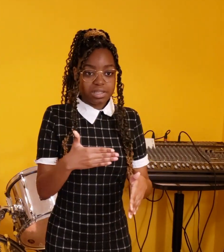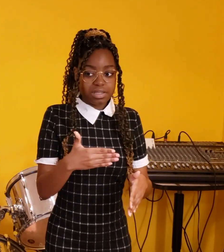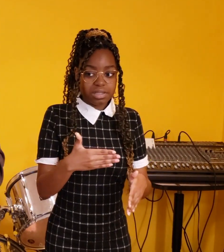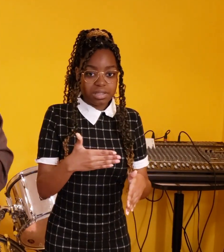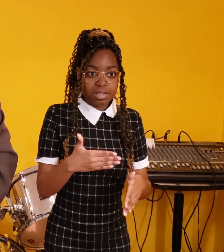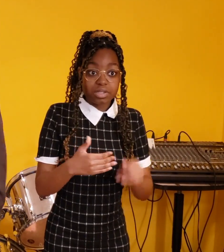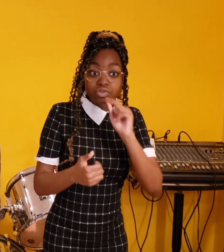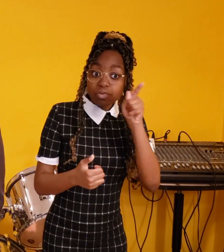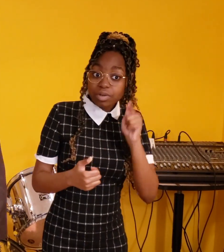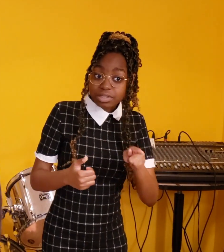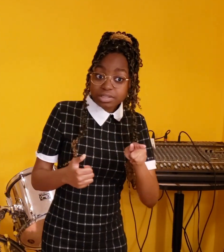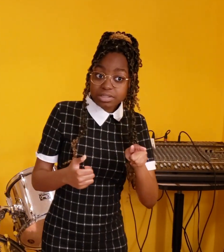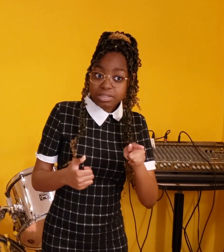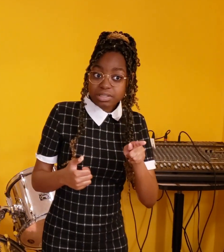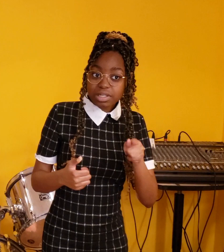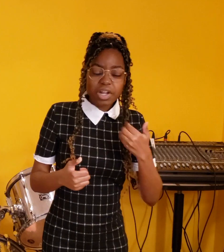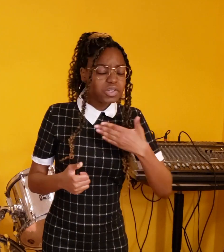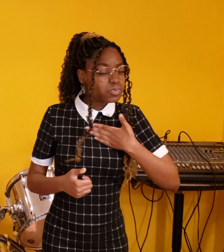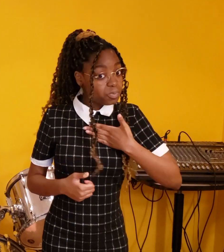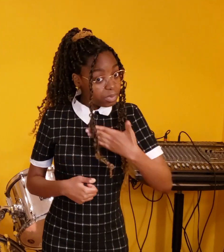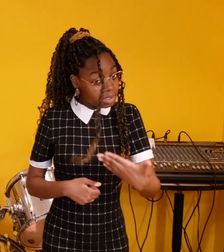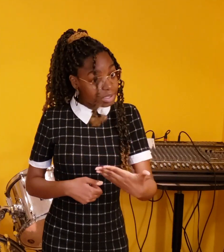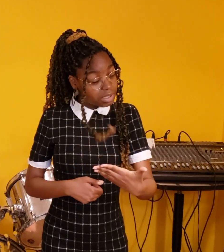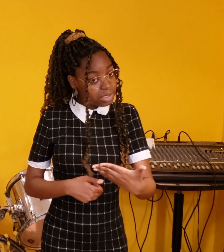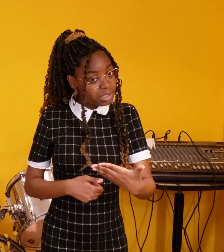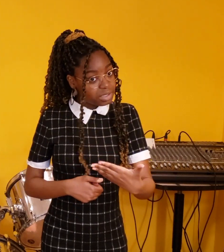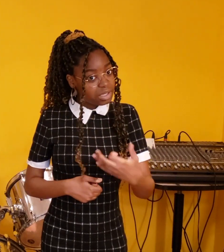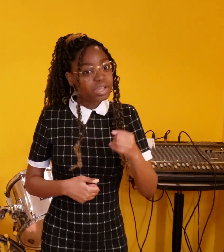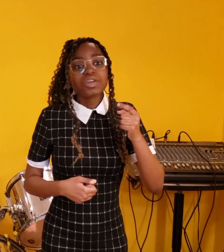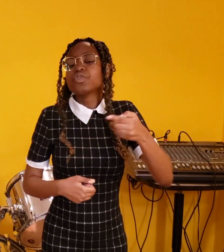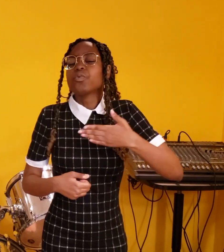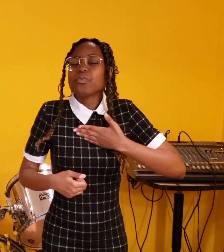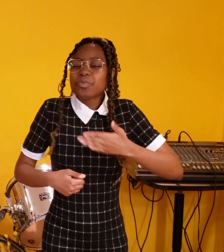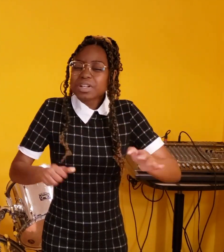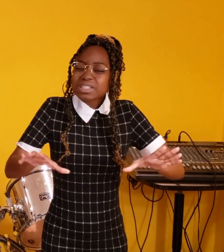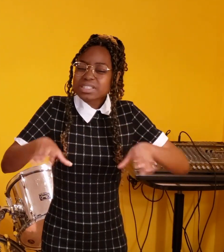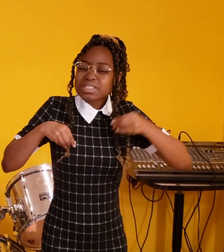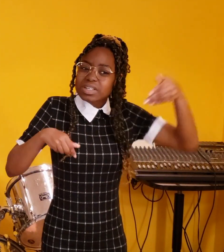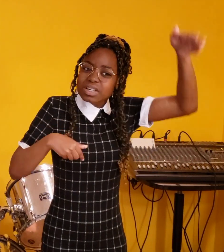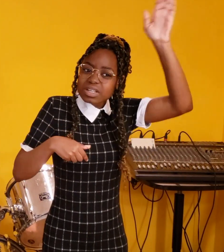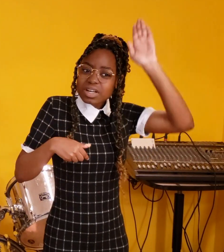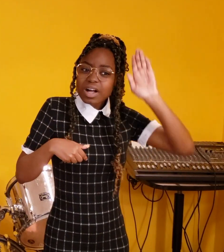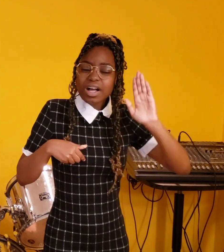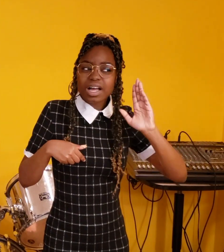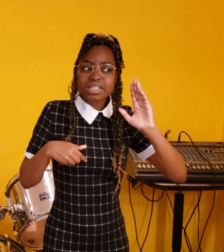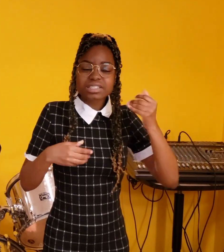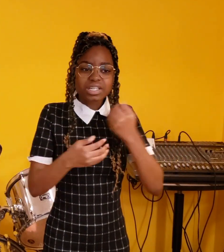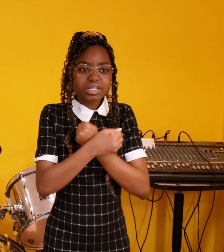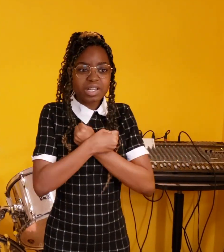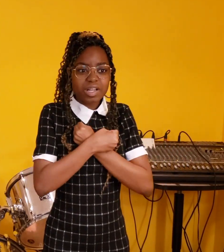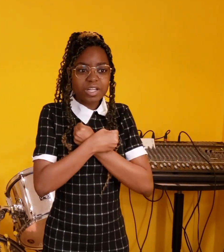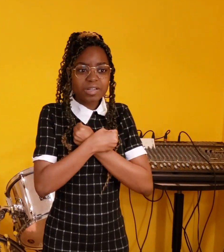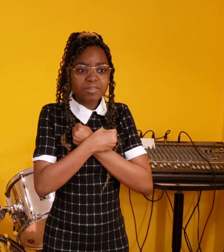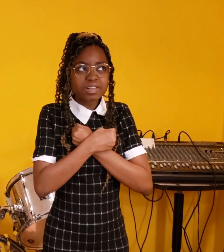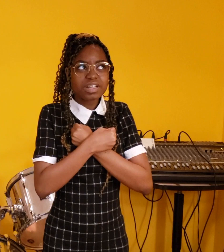The question is, will you? Will you accept God's love which is offering to us?